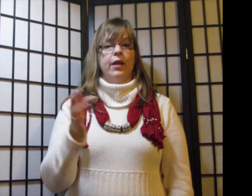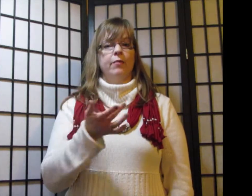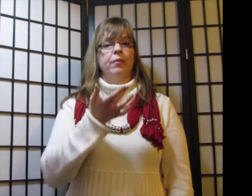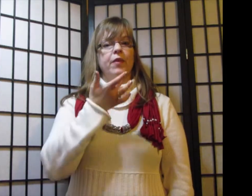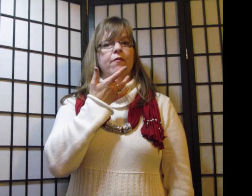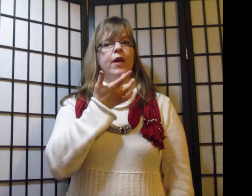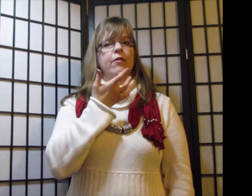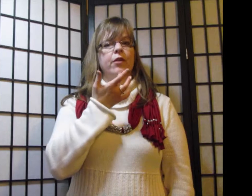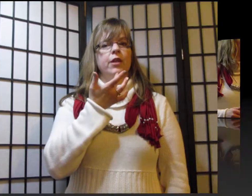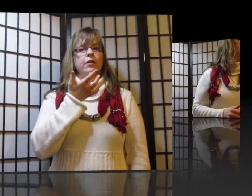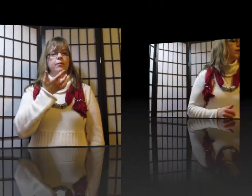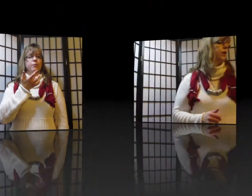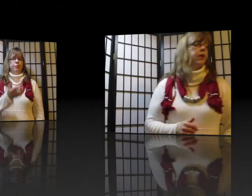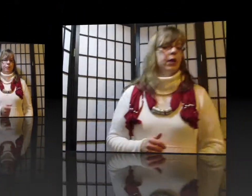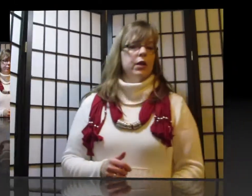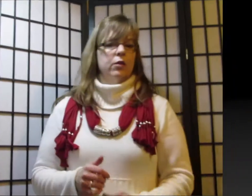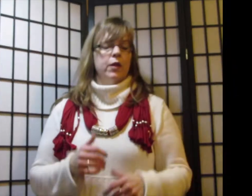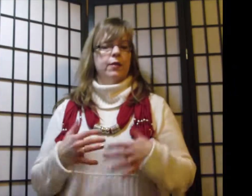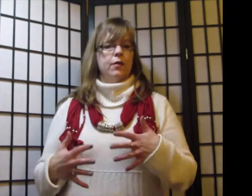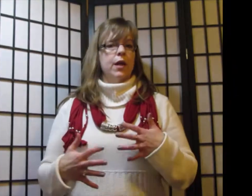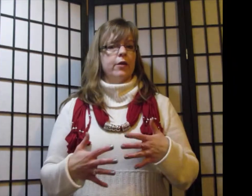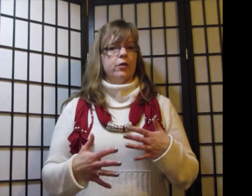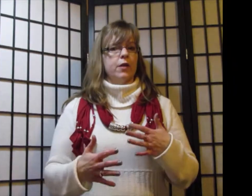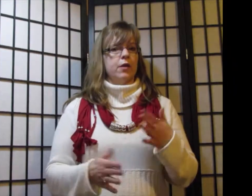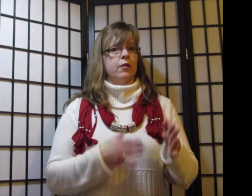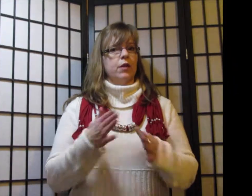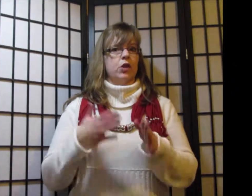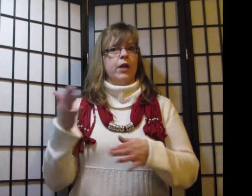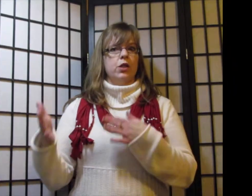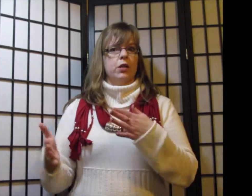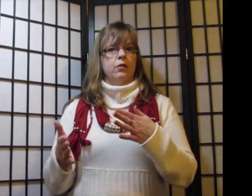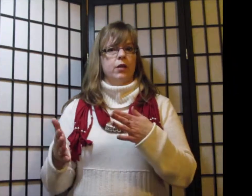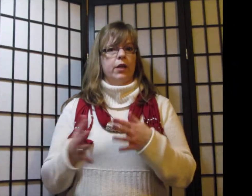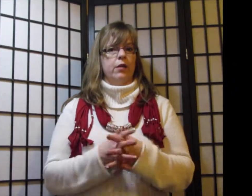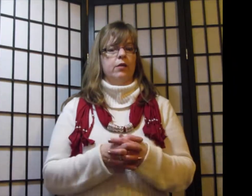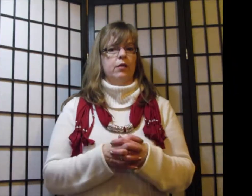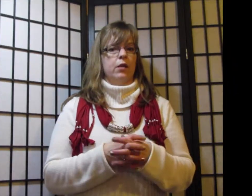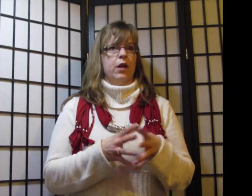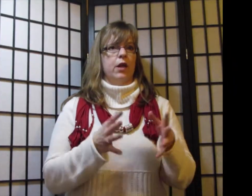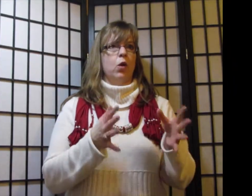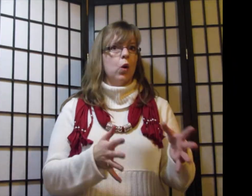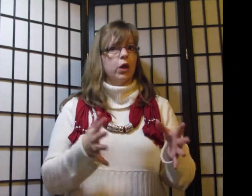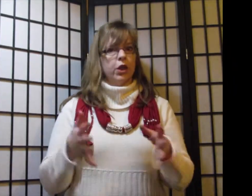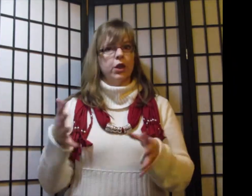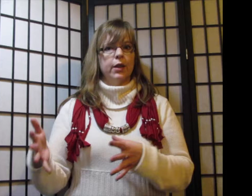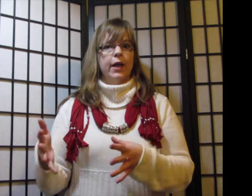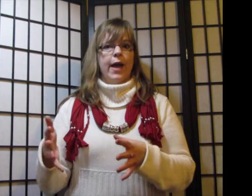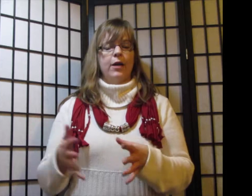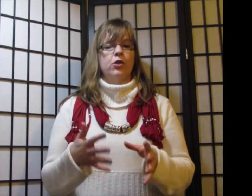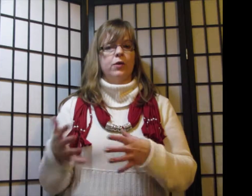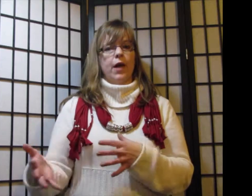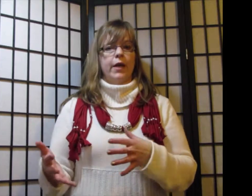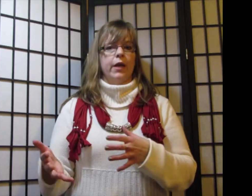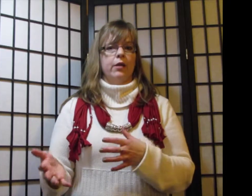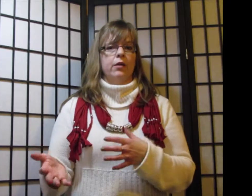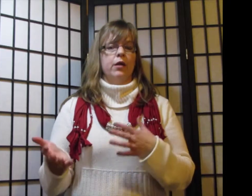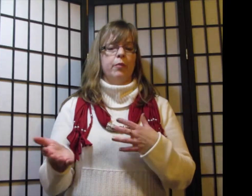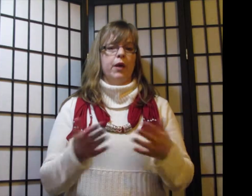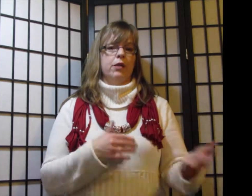again. Favorite. So this is another sentence that changes its order as you sign it compared to